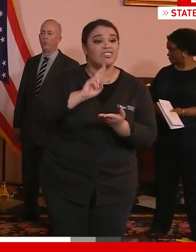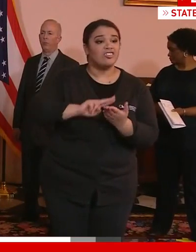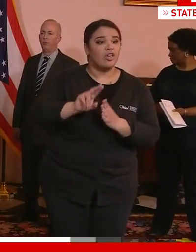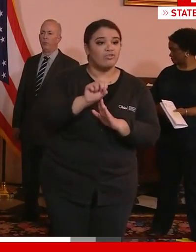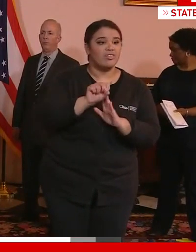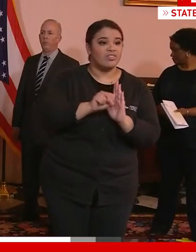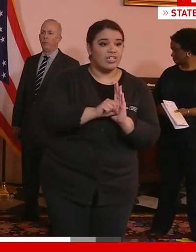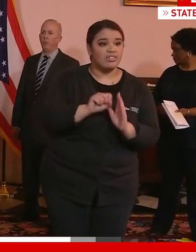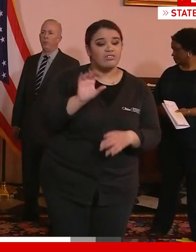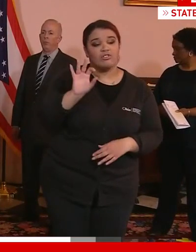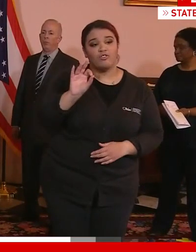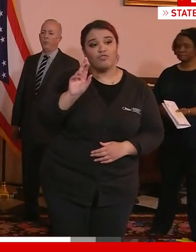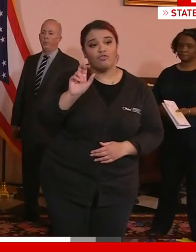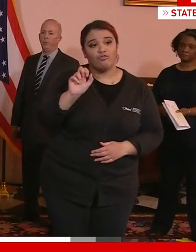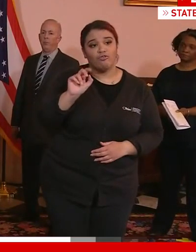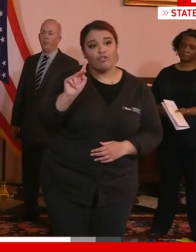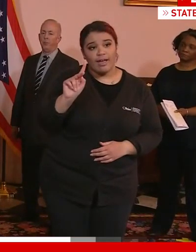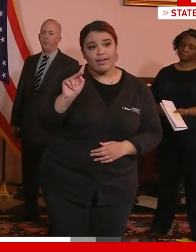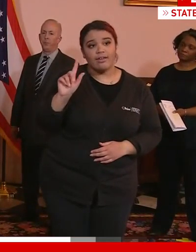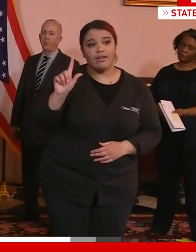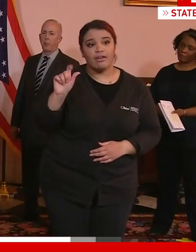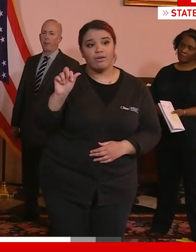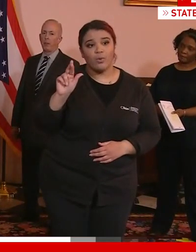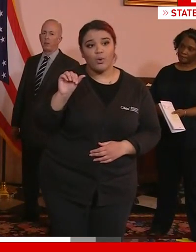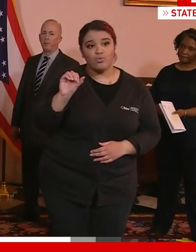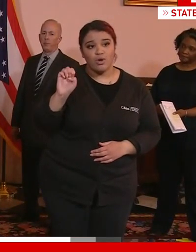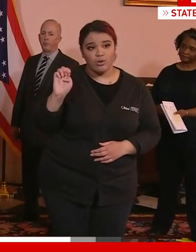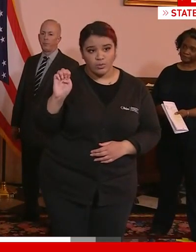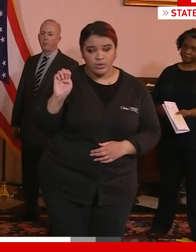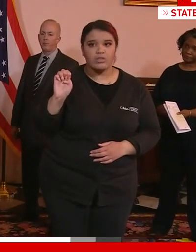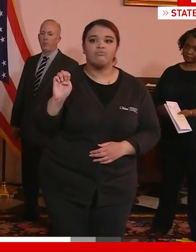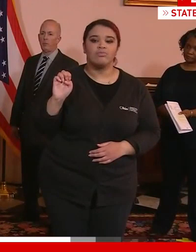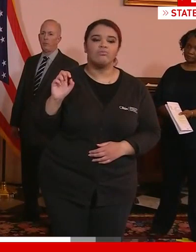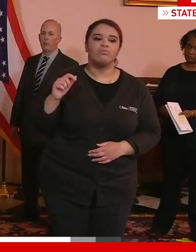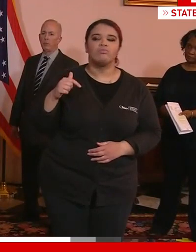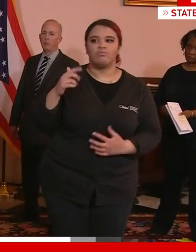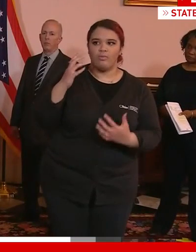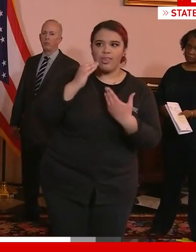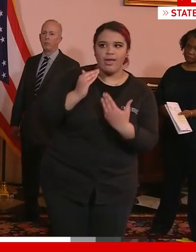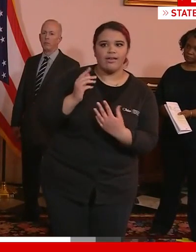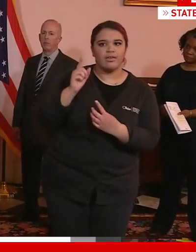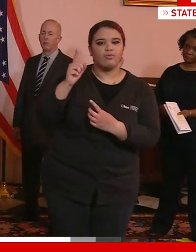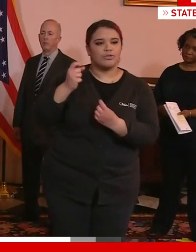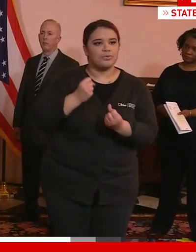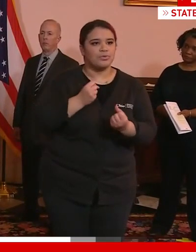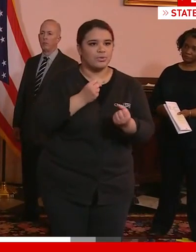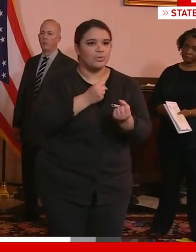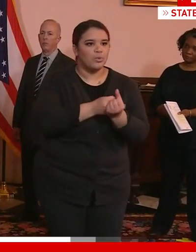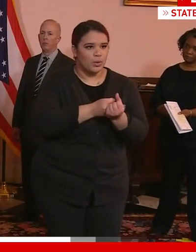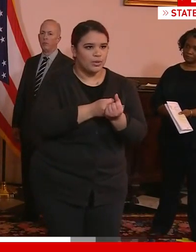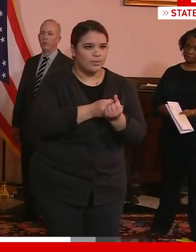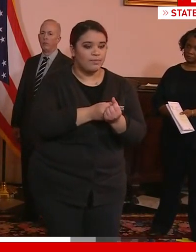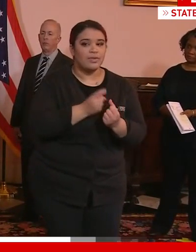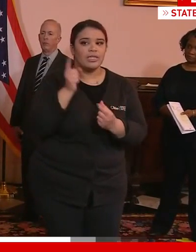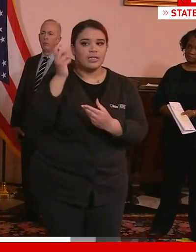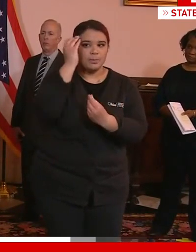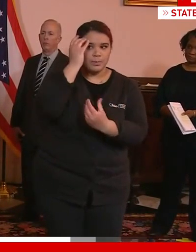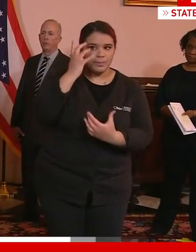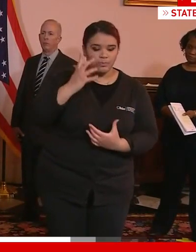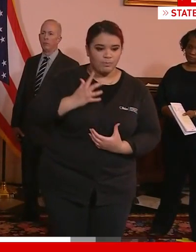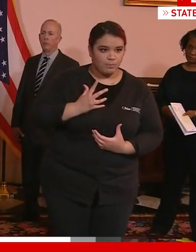work and support of the health crisis that we are all facing. He made it known to me